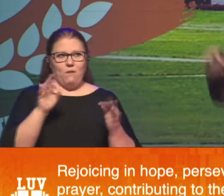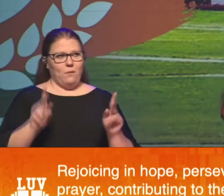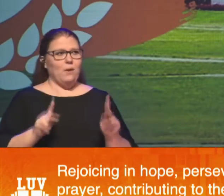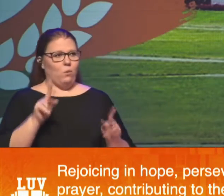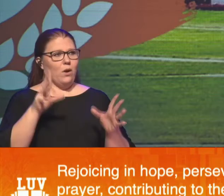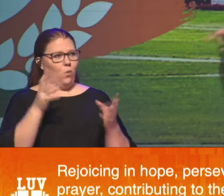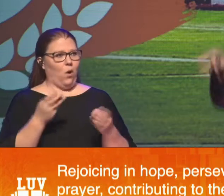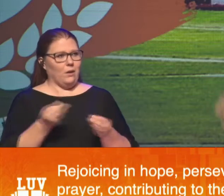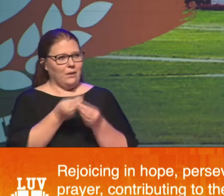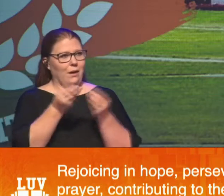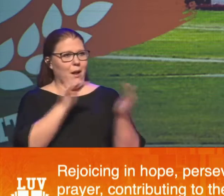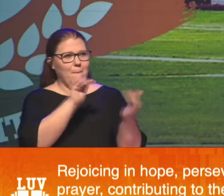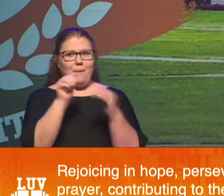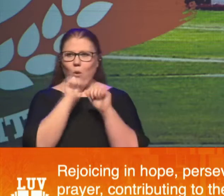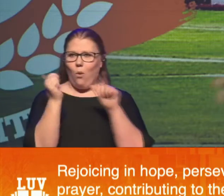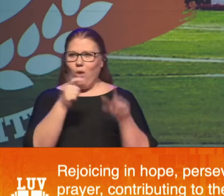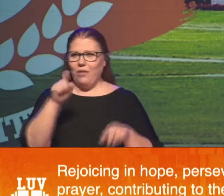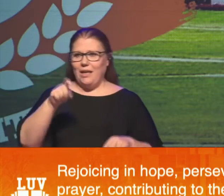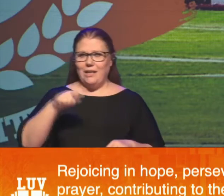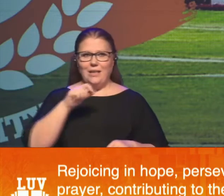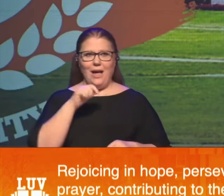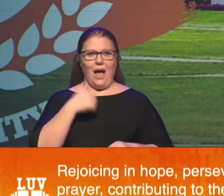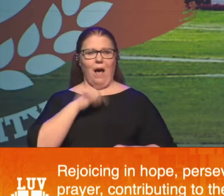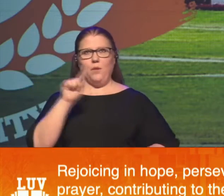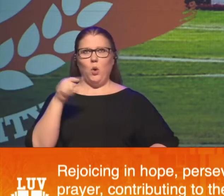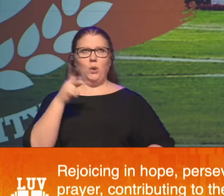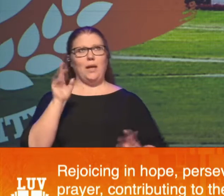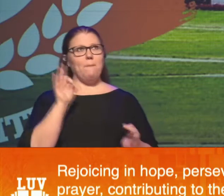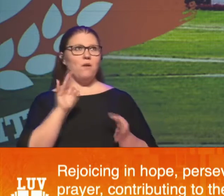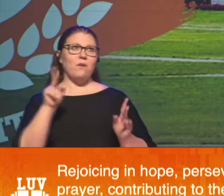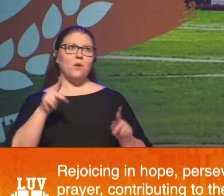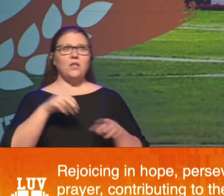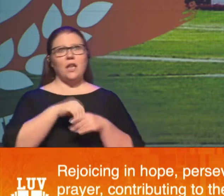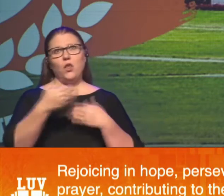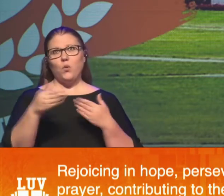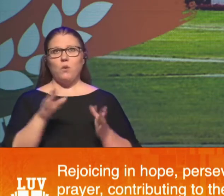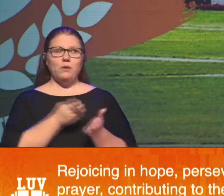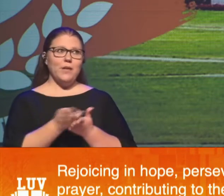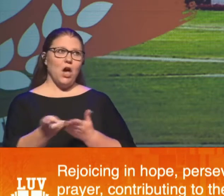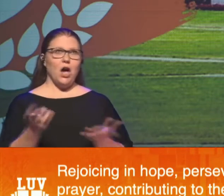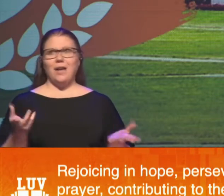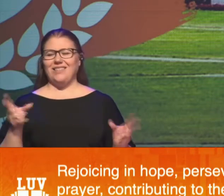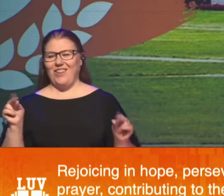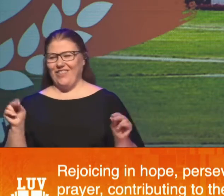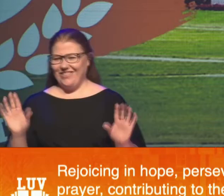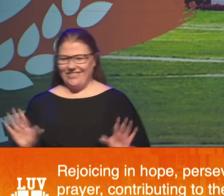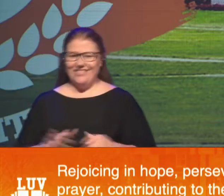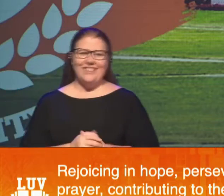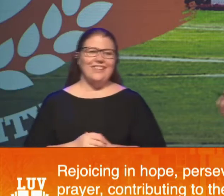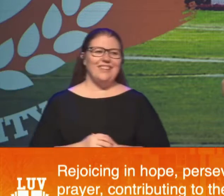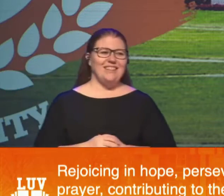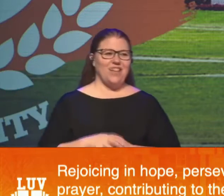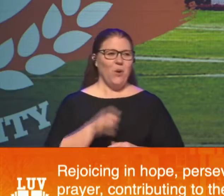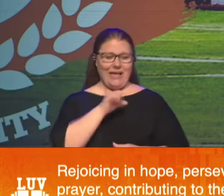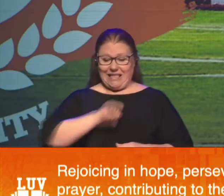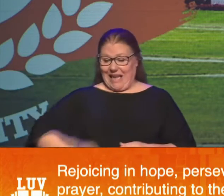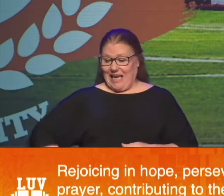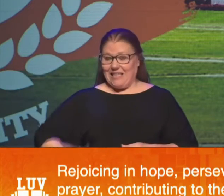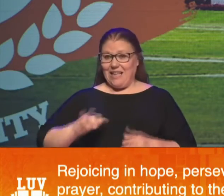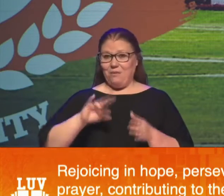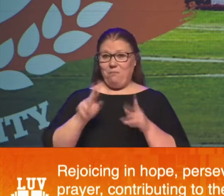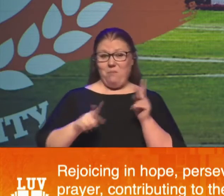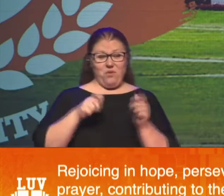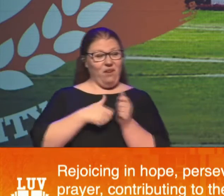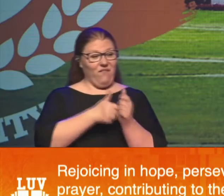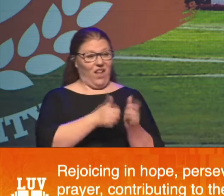to everybody's need. I'm the only perfect person in the room, let's be honest. Now, saints is just a short term for people that were following